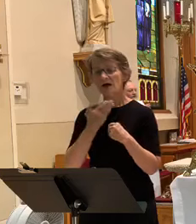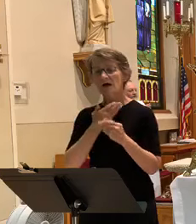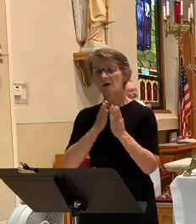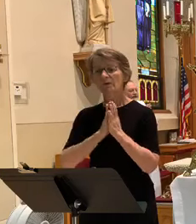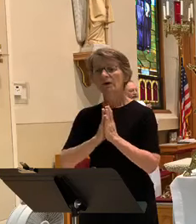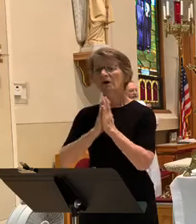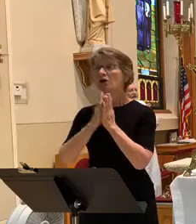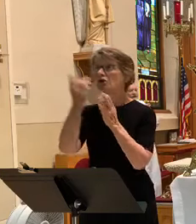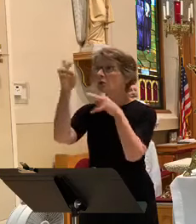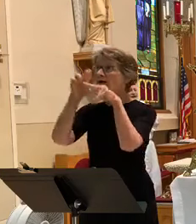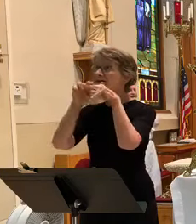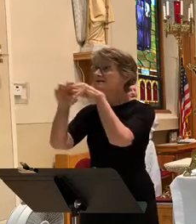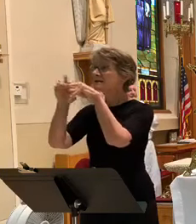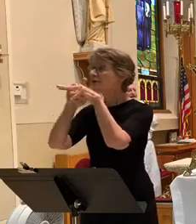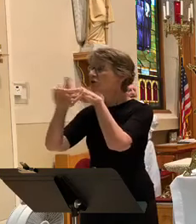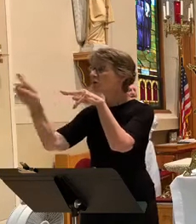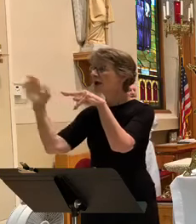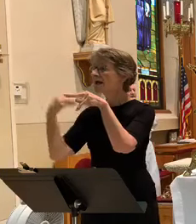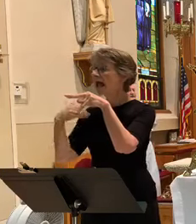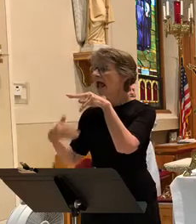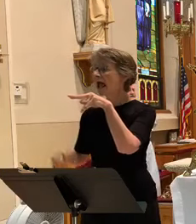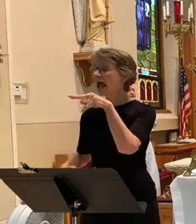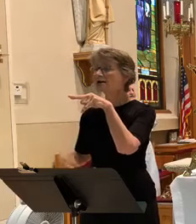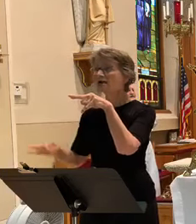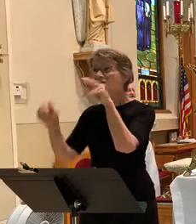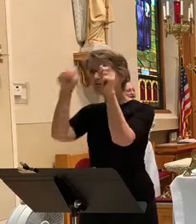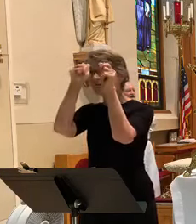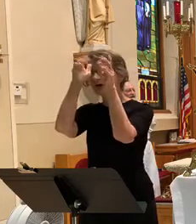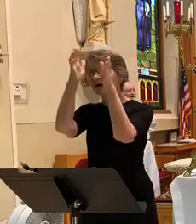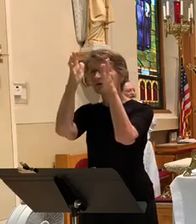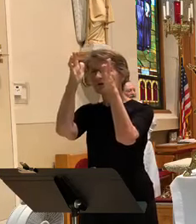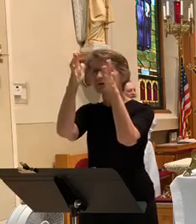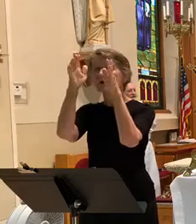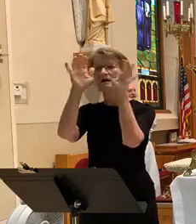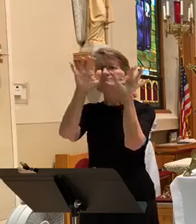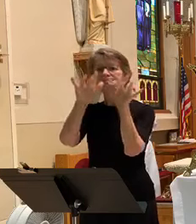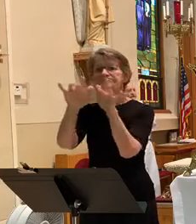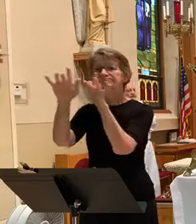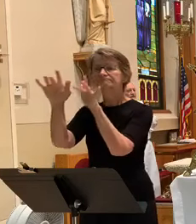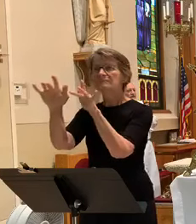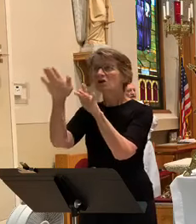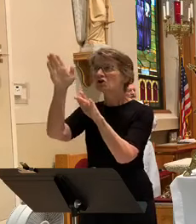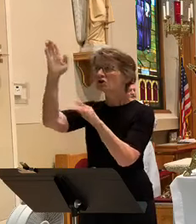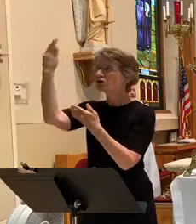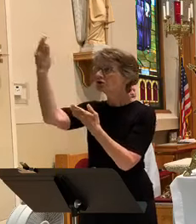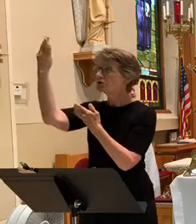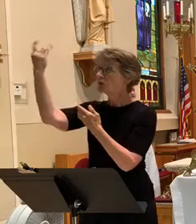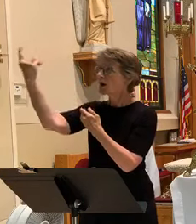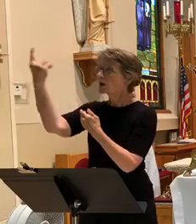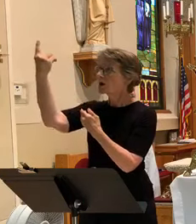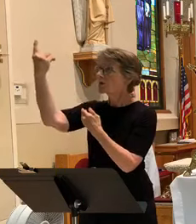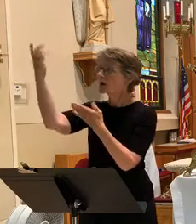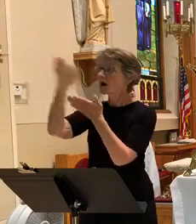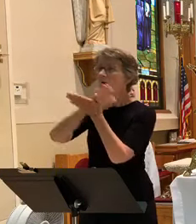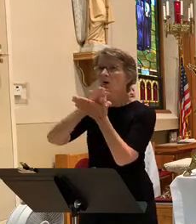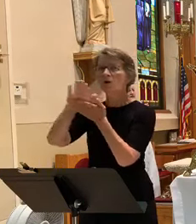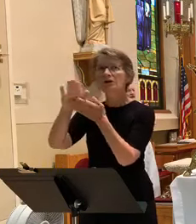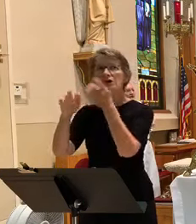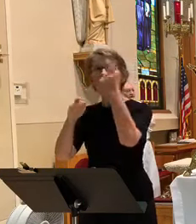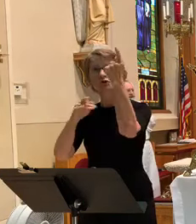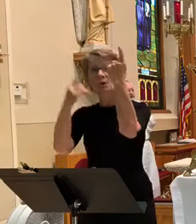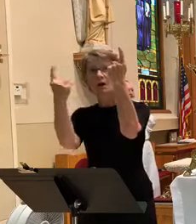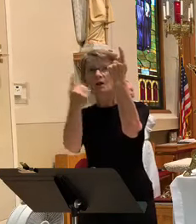are seated at the right hand of the Father. Have mercy on us. For you alone are the Holy One. You